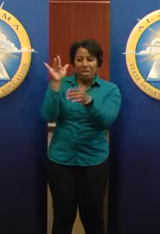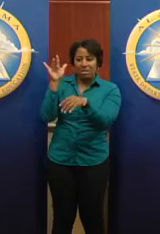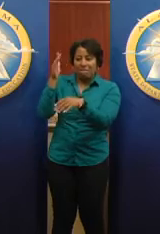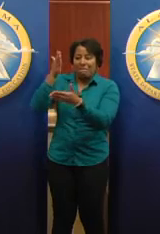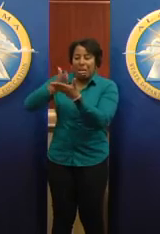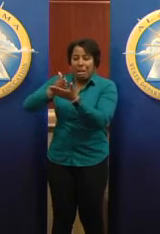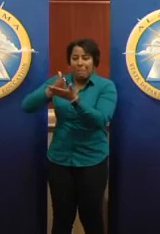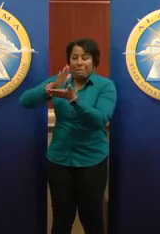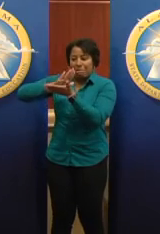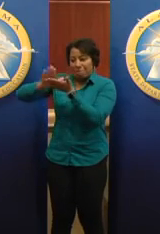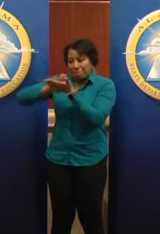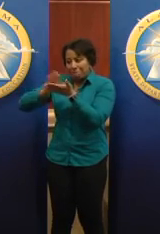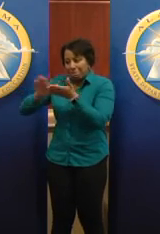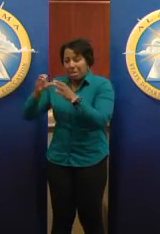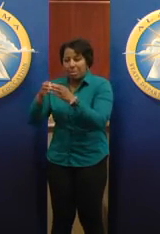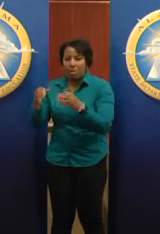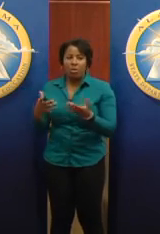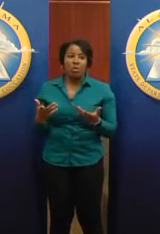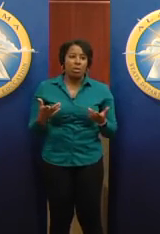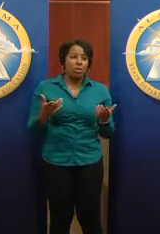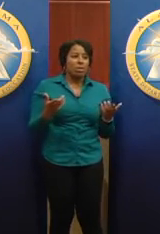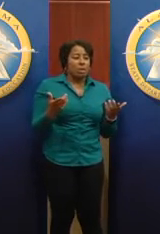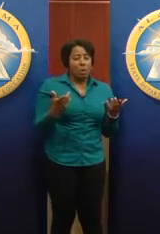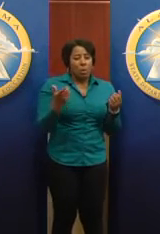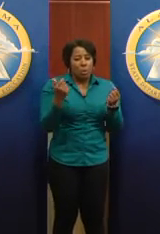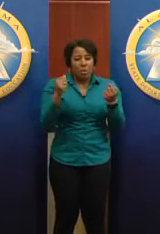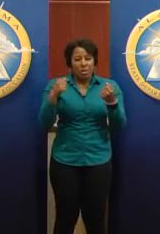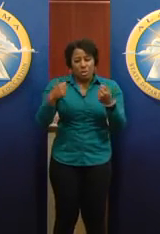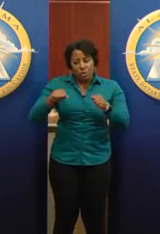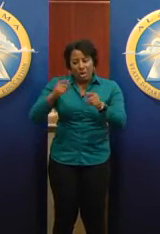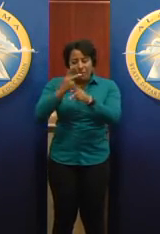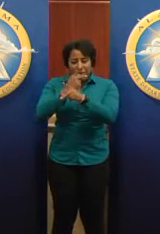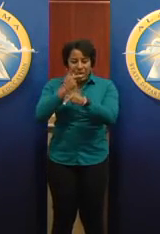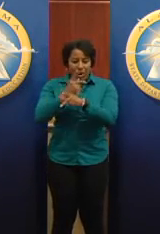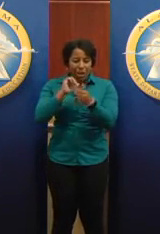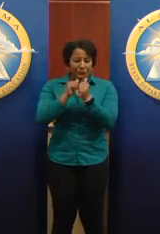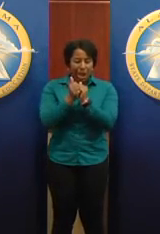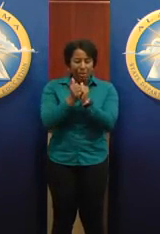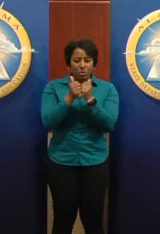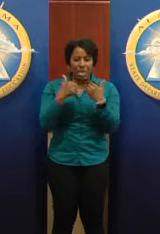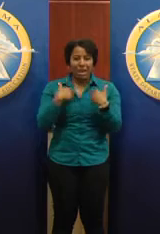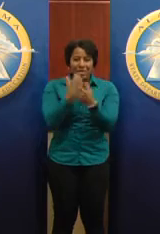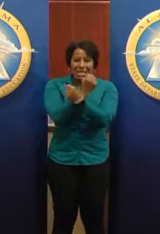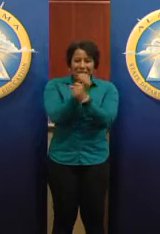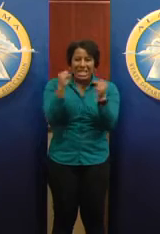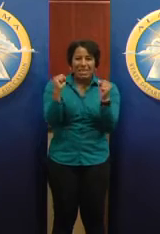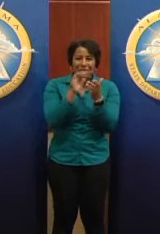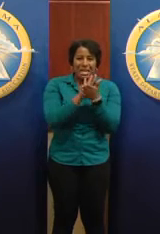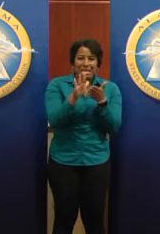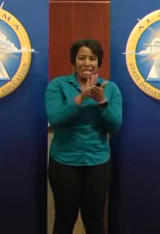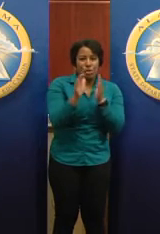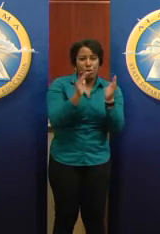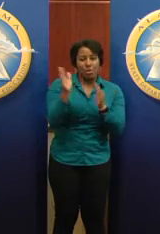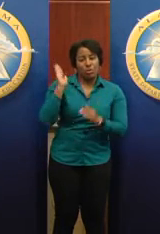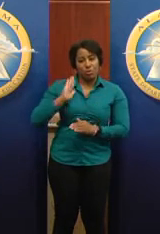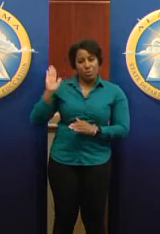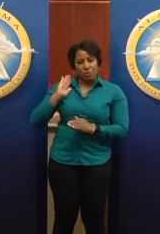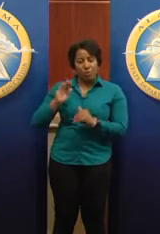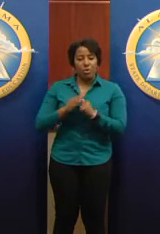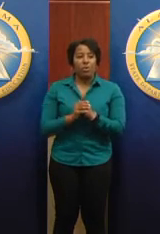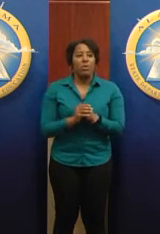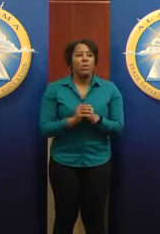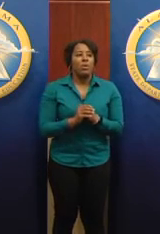stop in the game? So probably you can do that. There are ways to make it safer and cleaner than what we have done before. Can